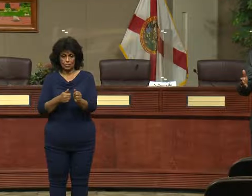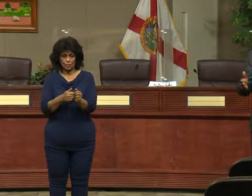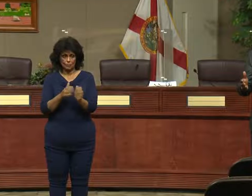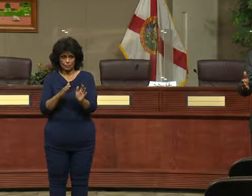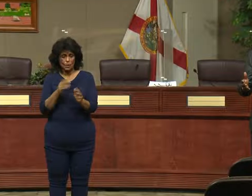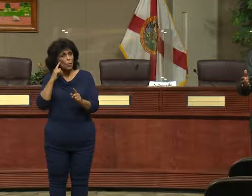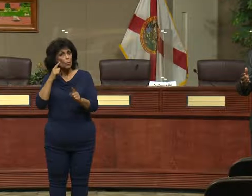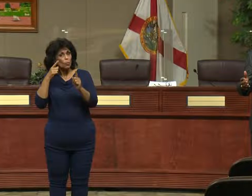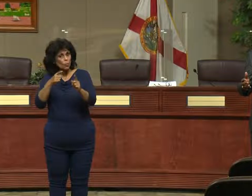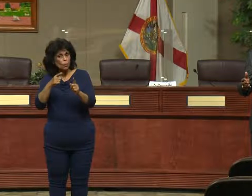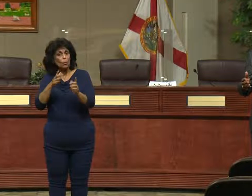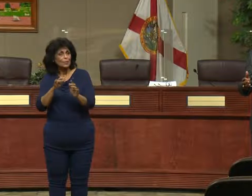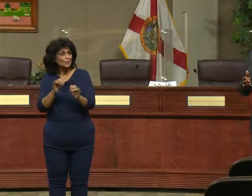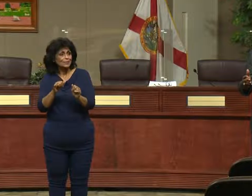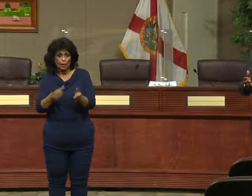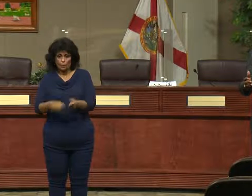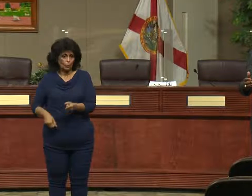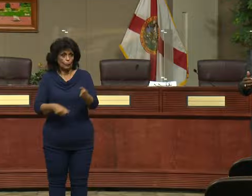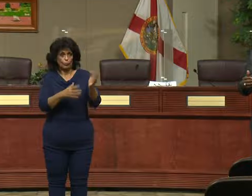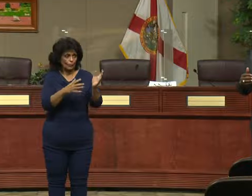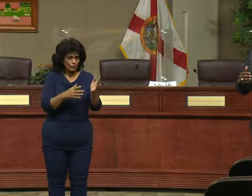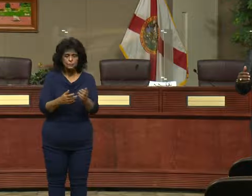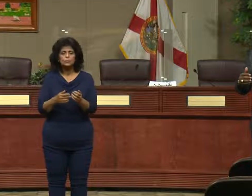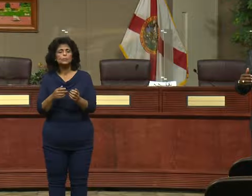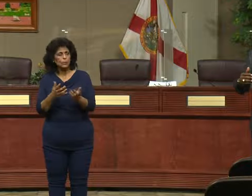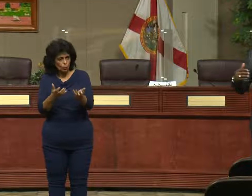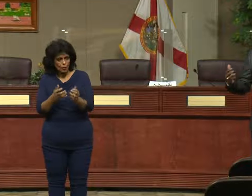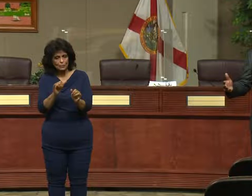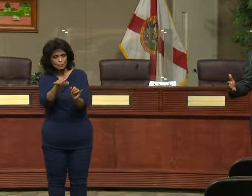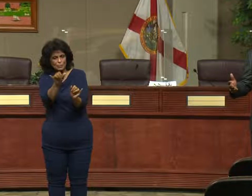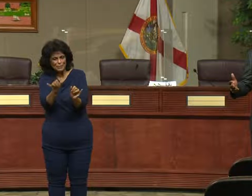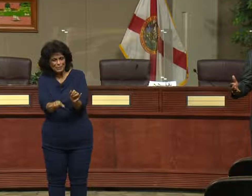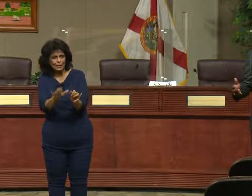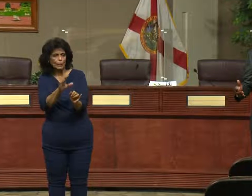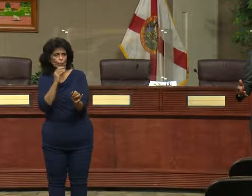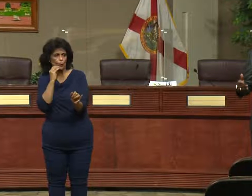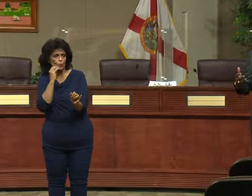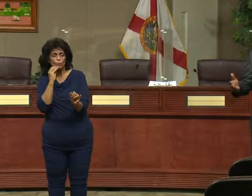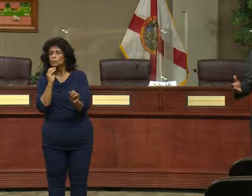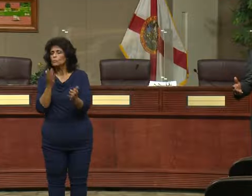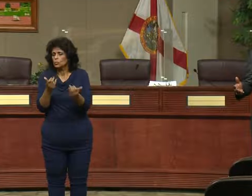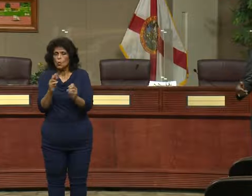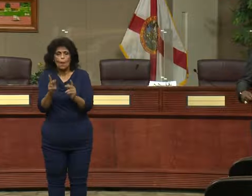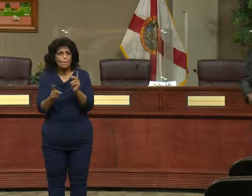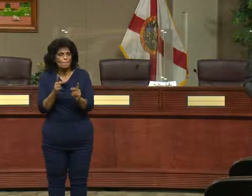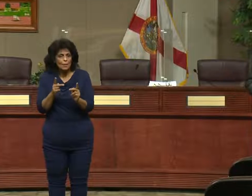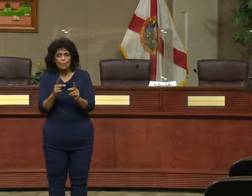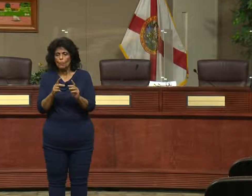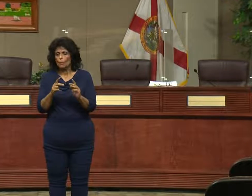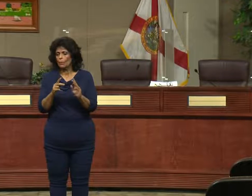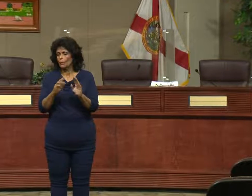their homes and not create homeless individuals or families.